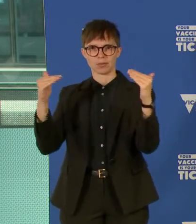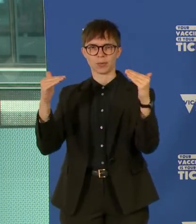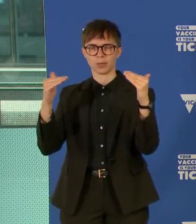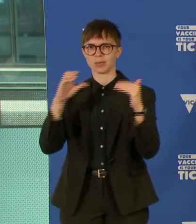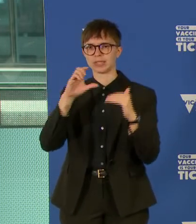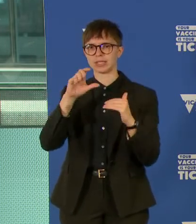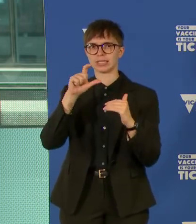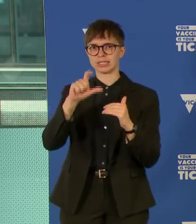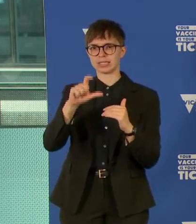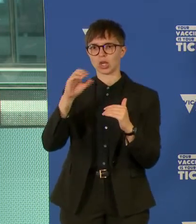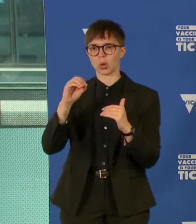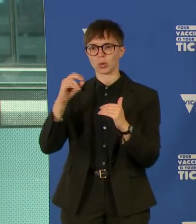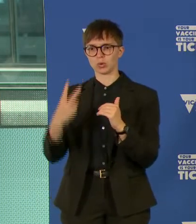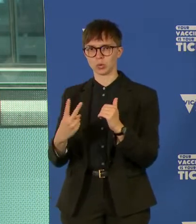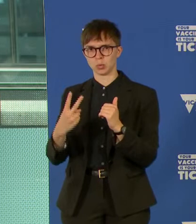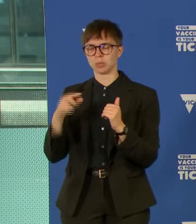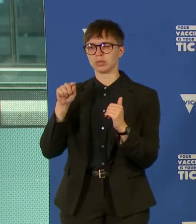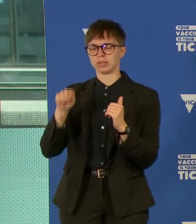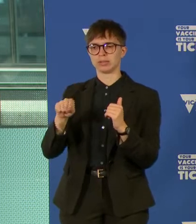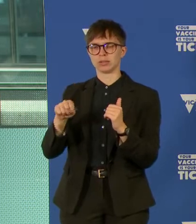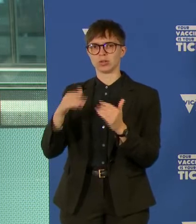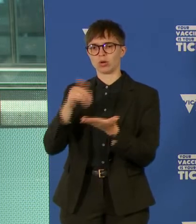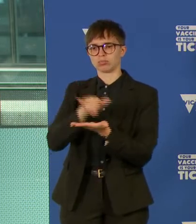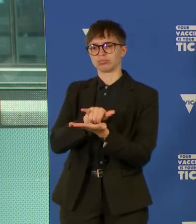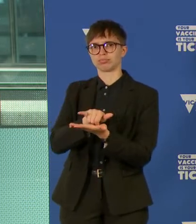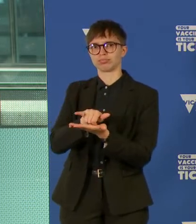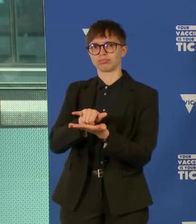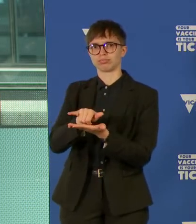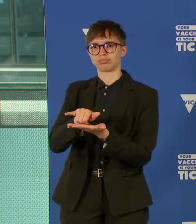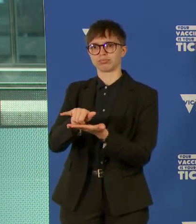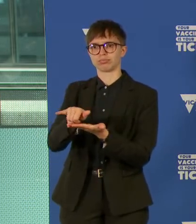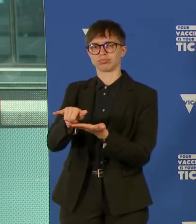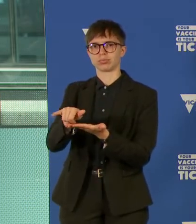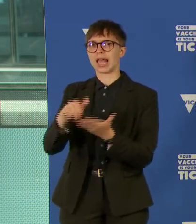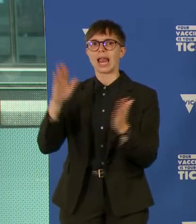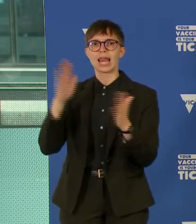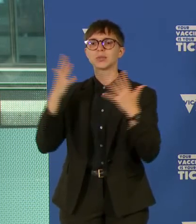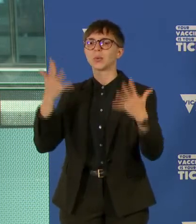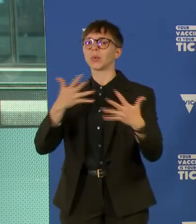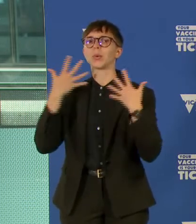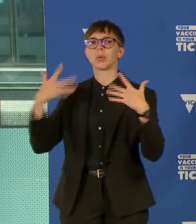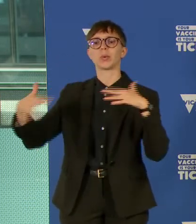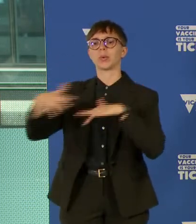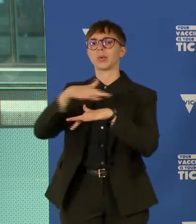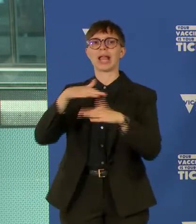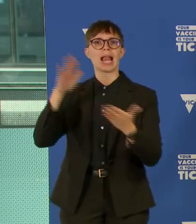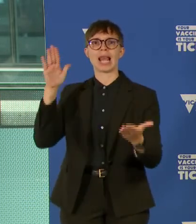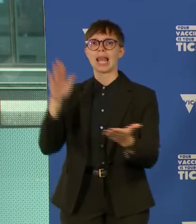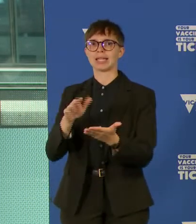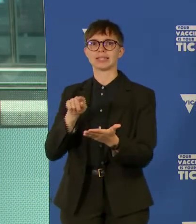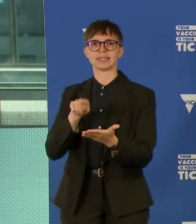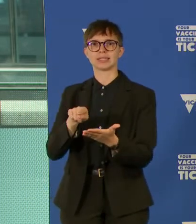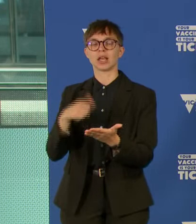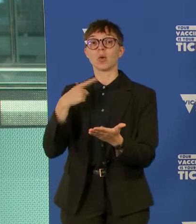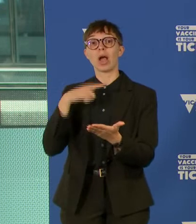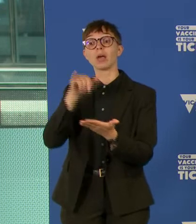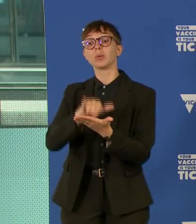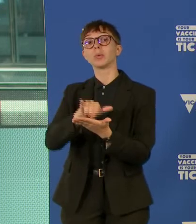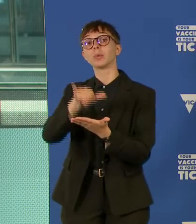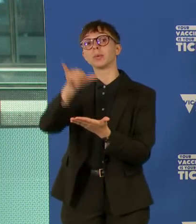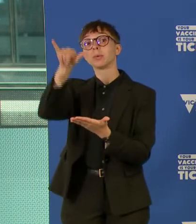I'm going to be wearing a mask when we're idling on the tarmac. So I think that's a good idea. Just with following, I guess, about public